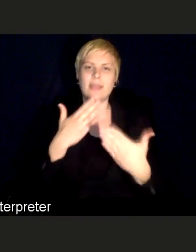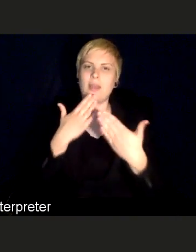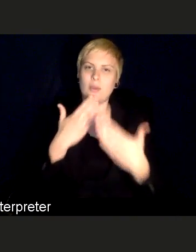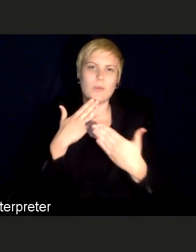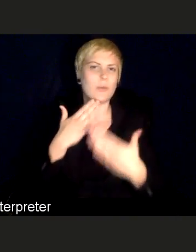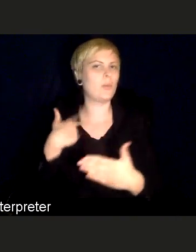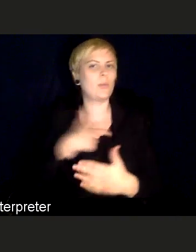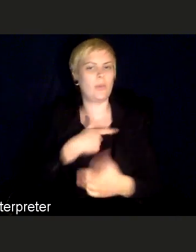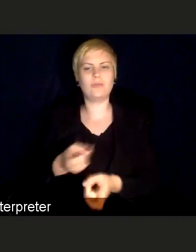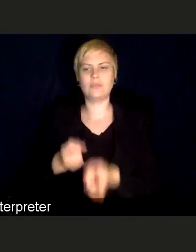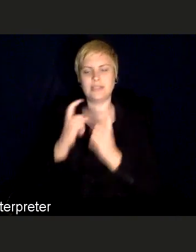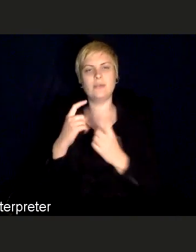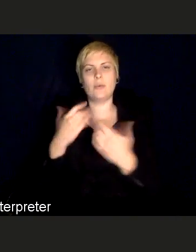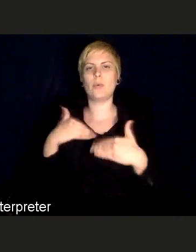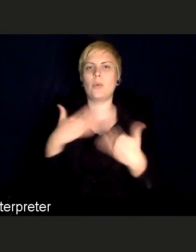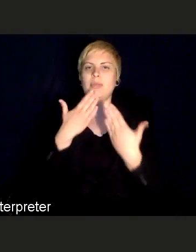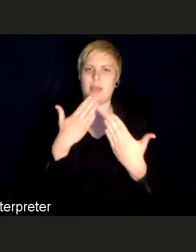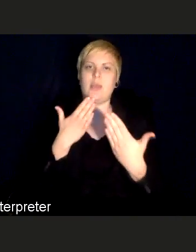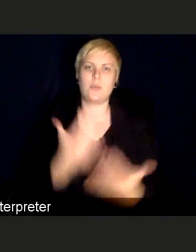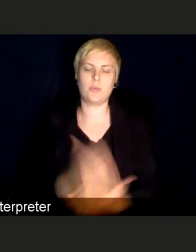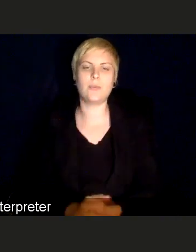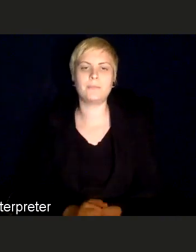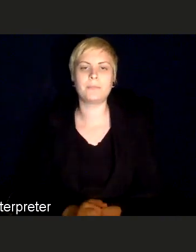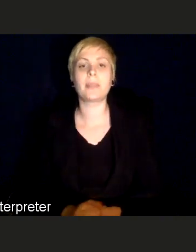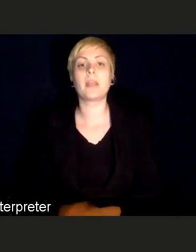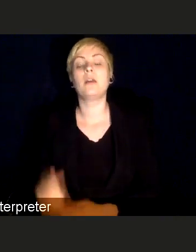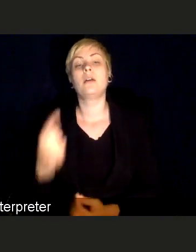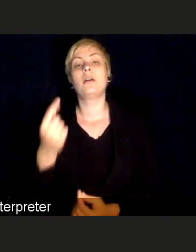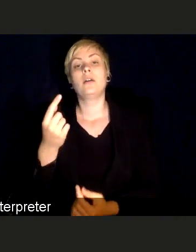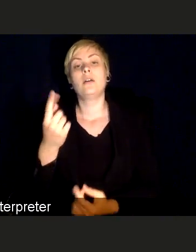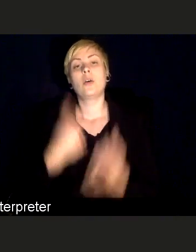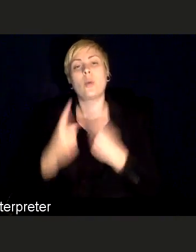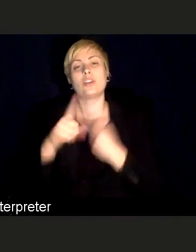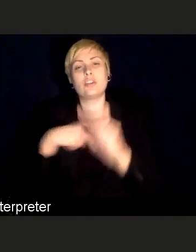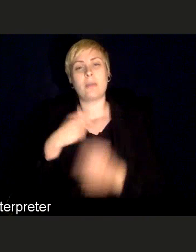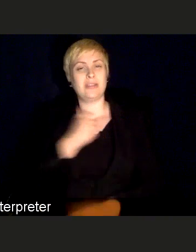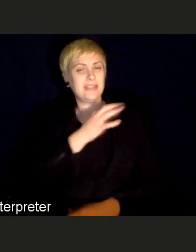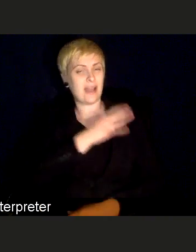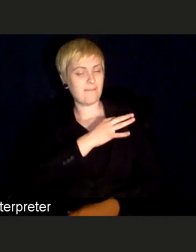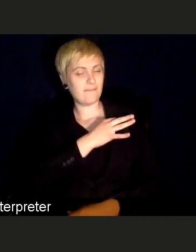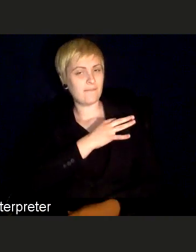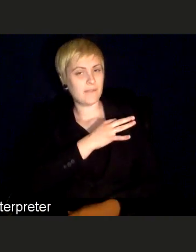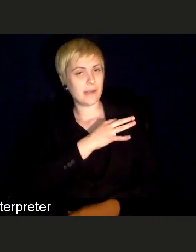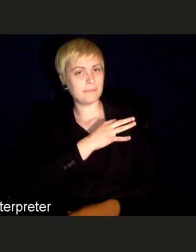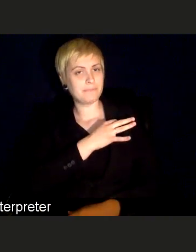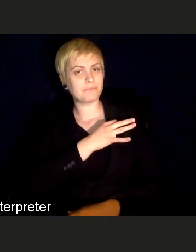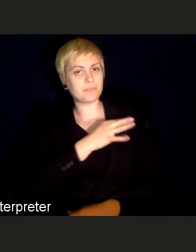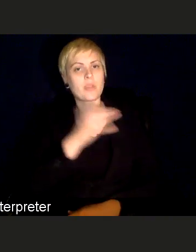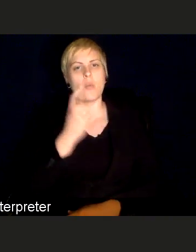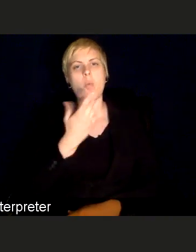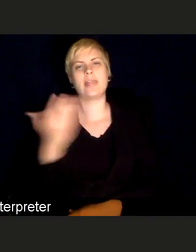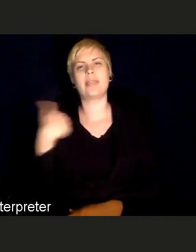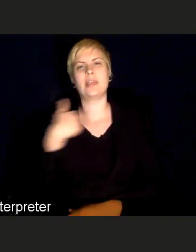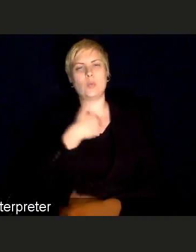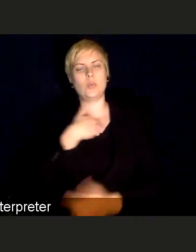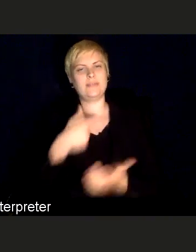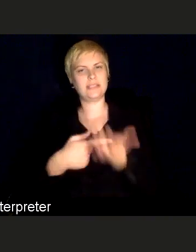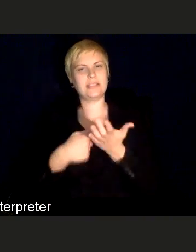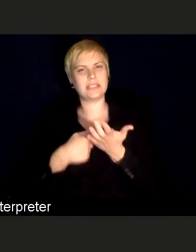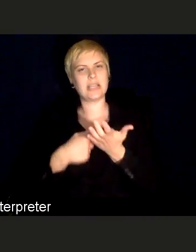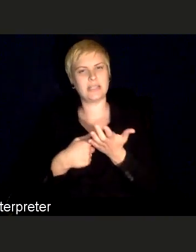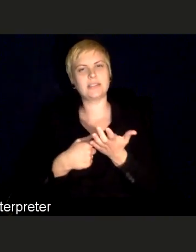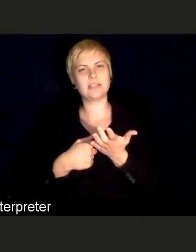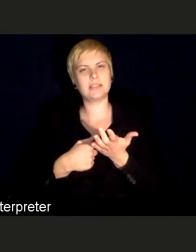us here at Beebe. Questions about our staffing. Again, one of the things that we've talked about and hopefully has been discussed in